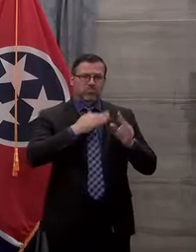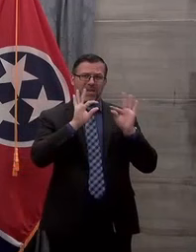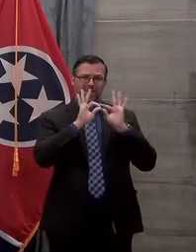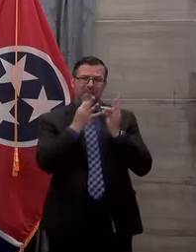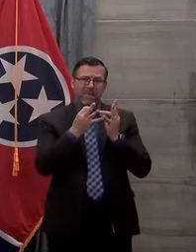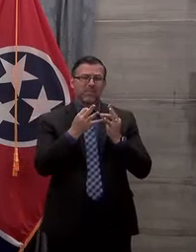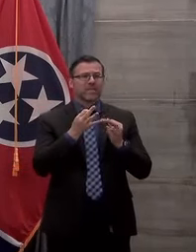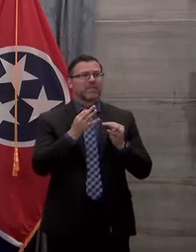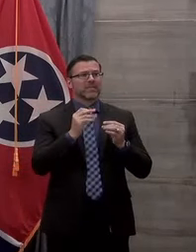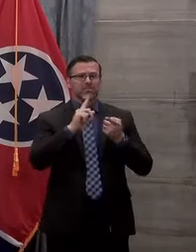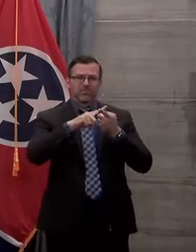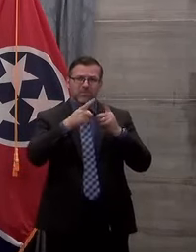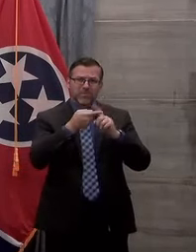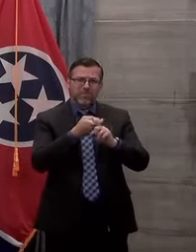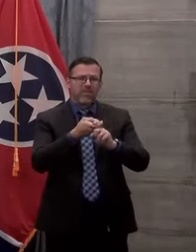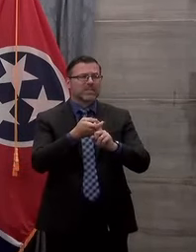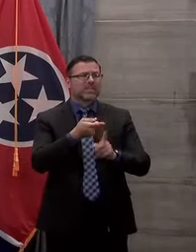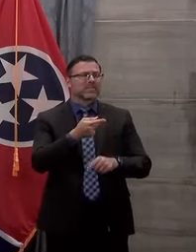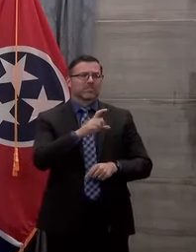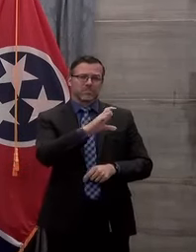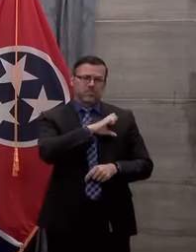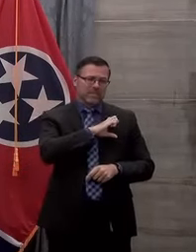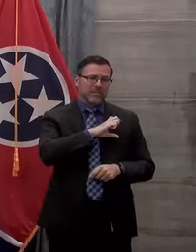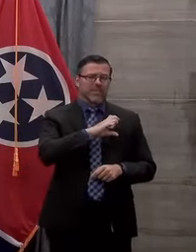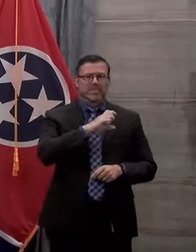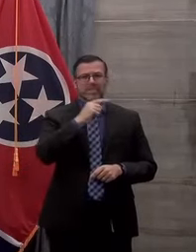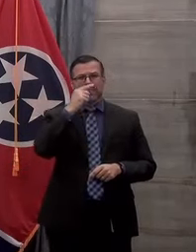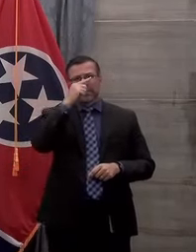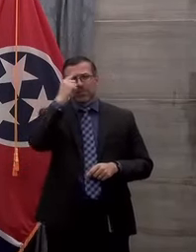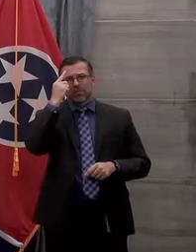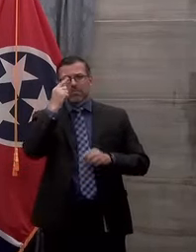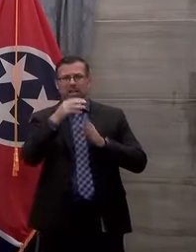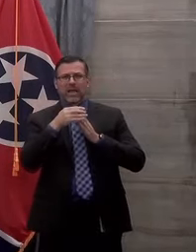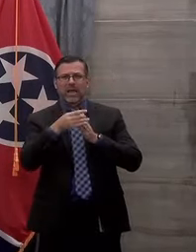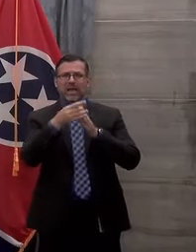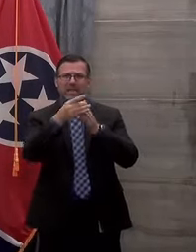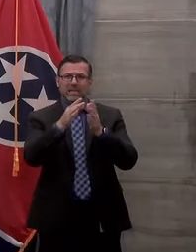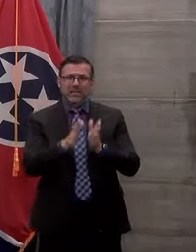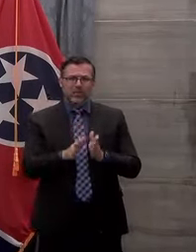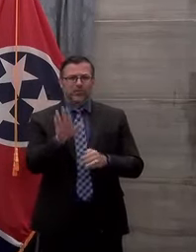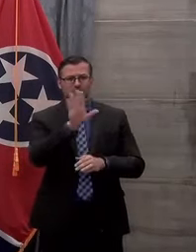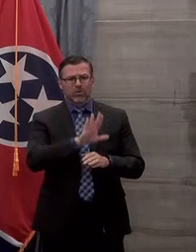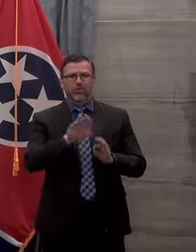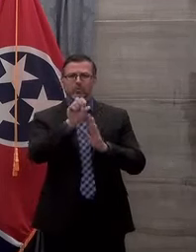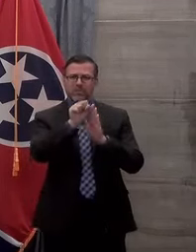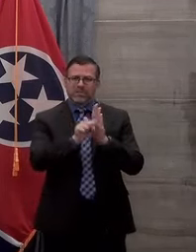my friends, with law enforcement, with black leaders across the state,